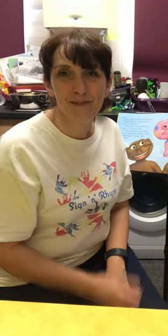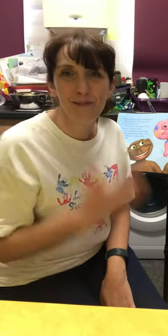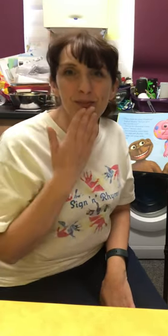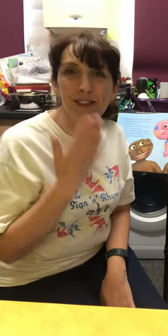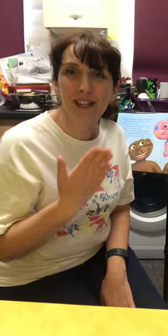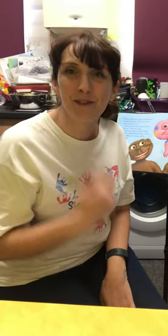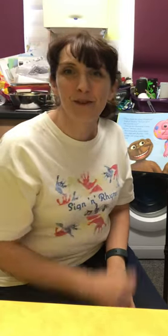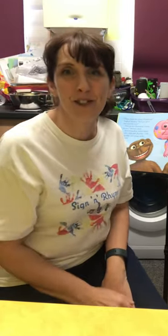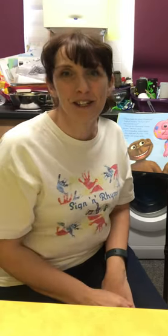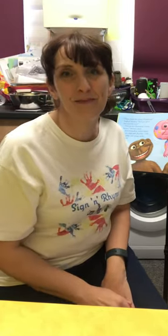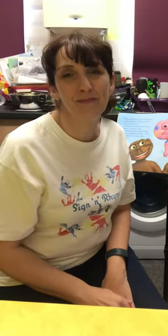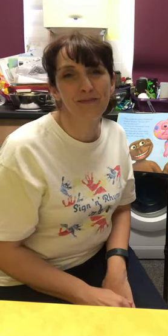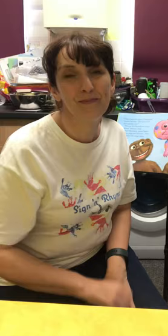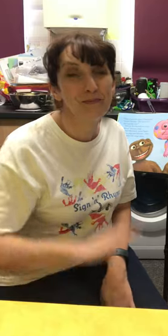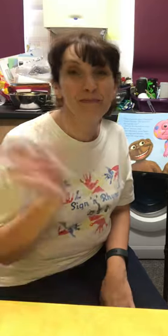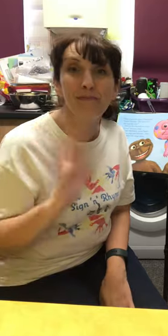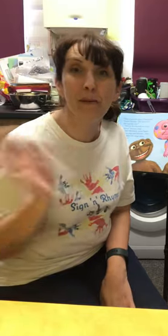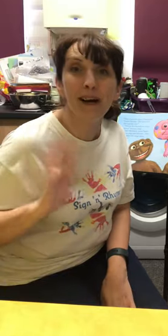Thanks for watching. Bye bye.